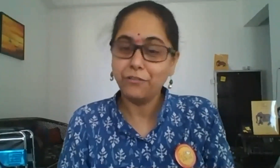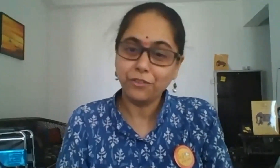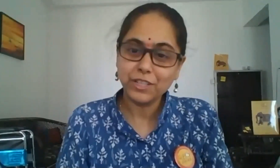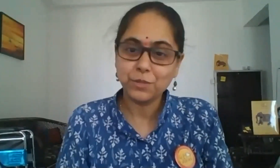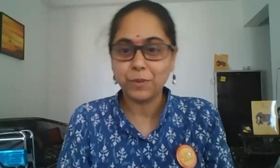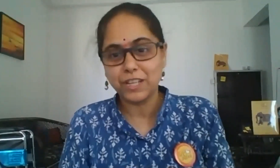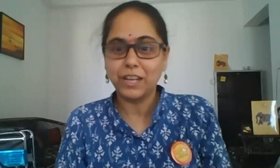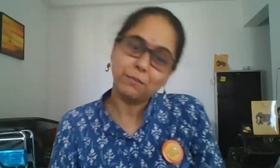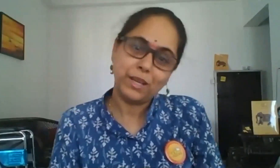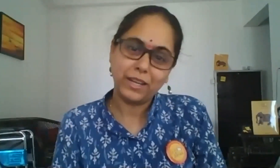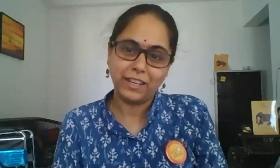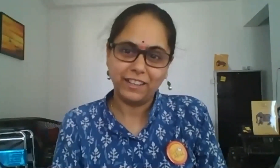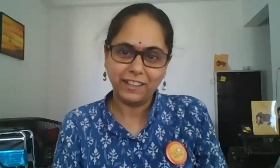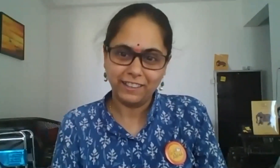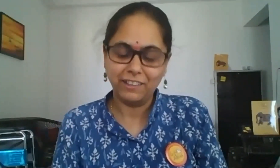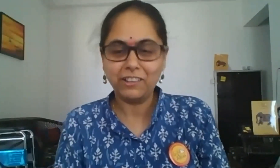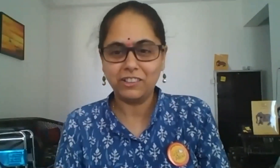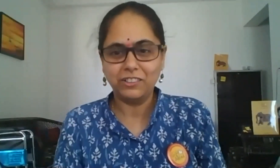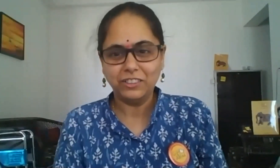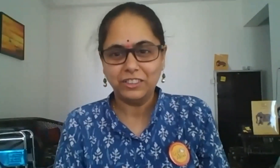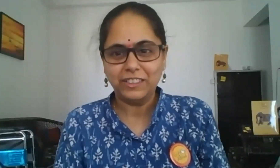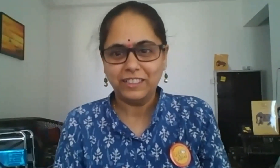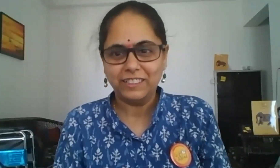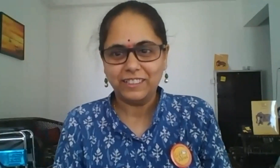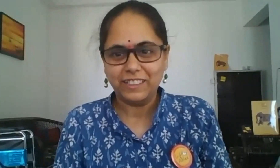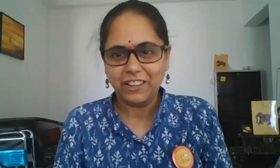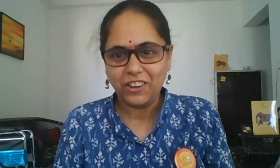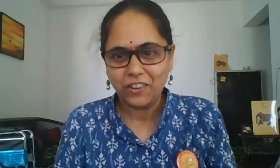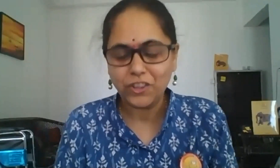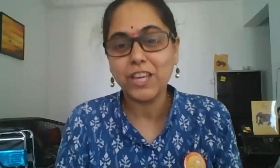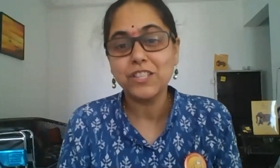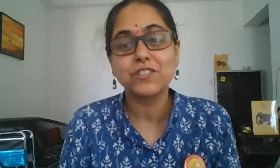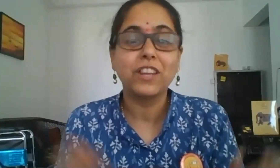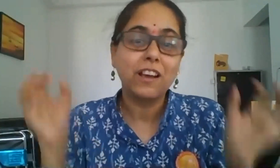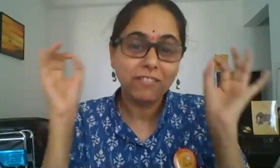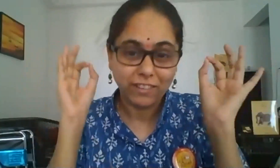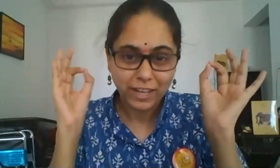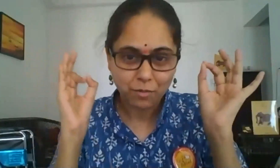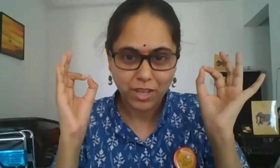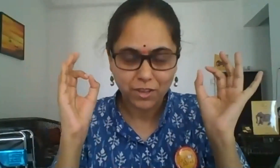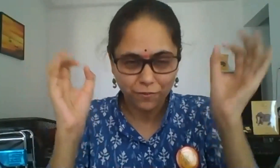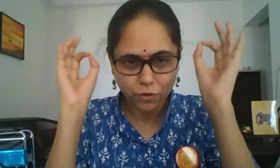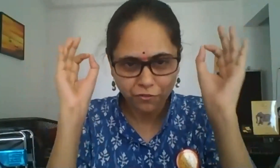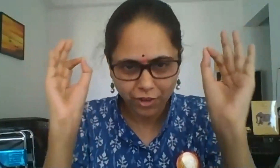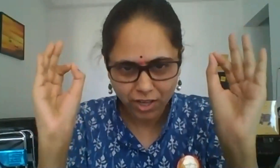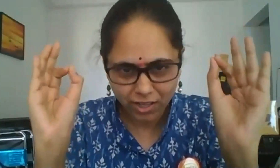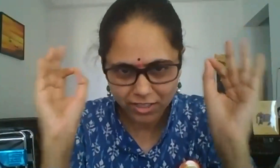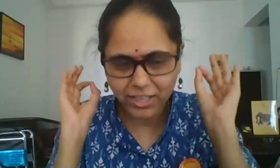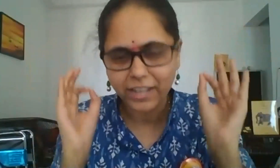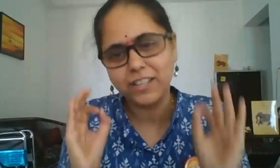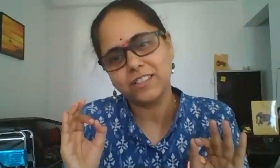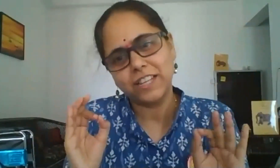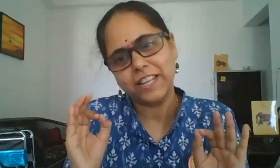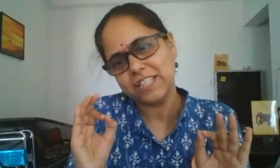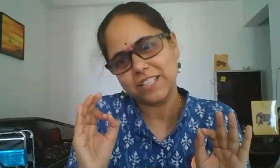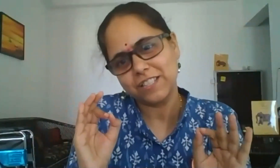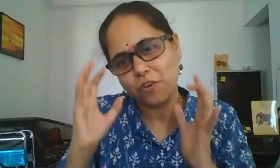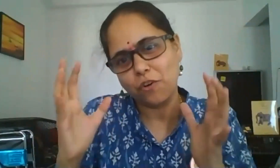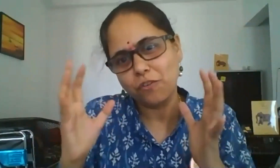Different special ability. Huh? Okay, so now let me give you first lesson of